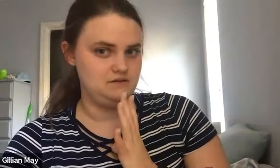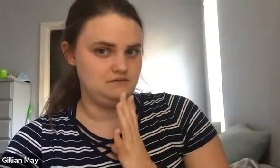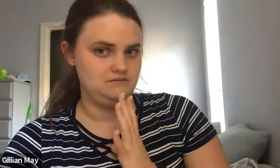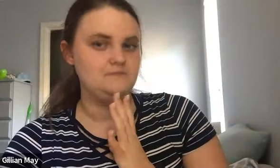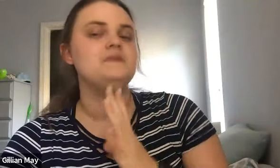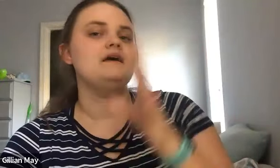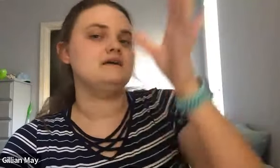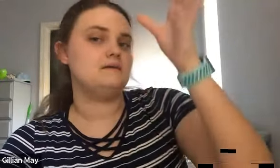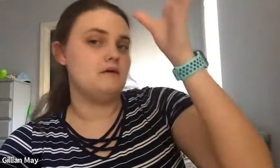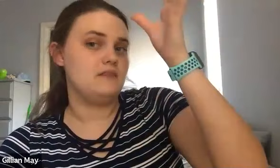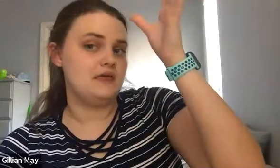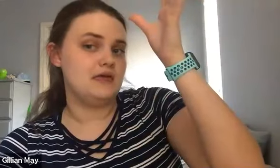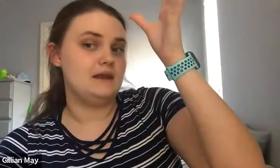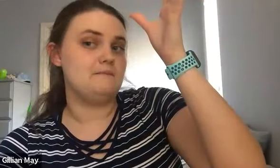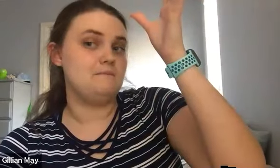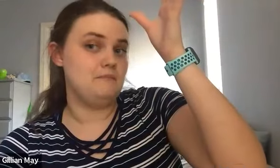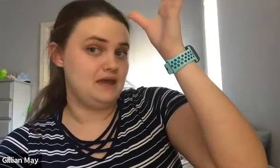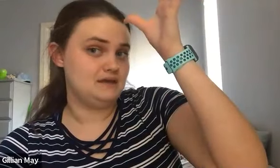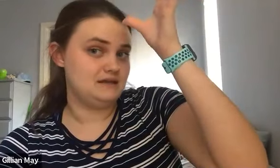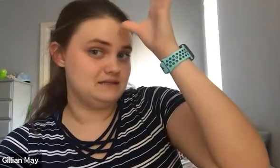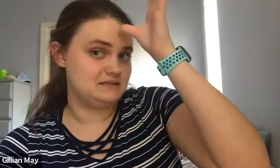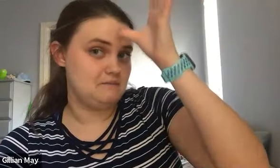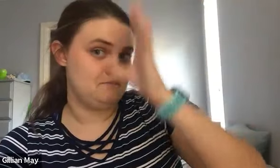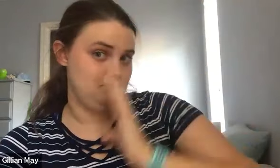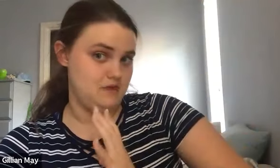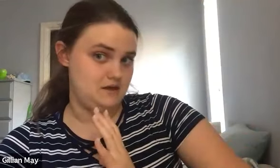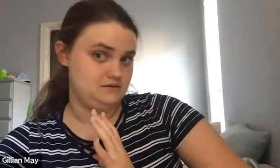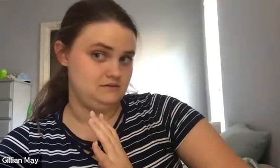Woman. And then man is man.